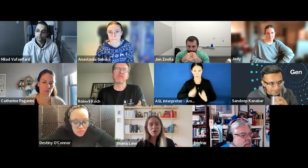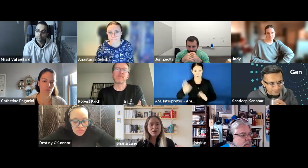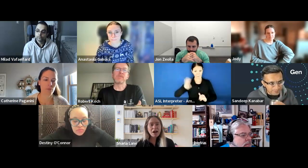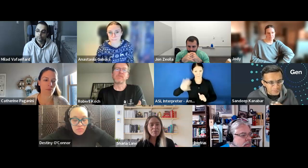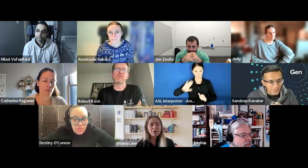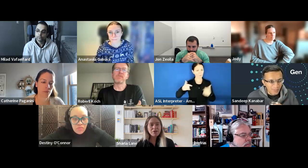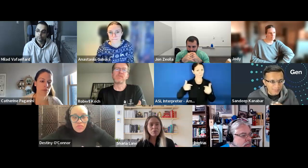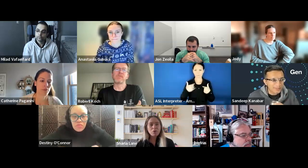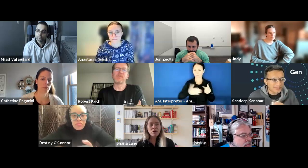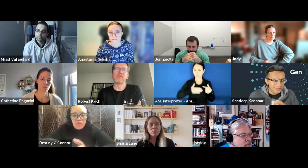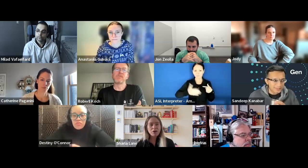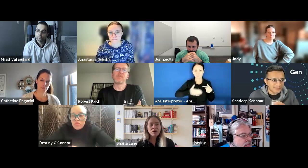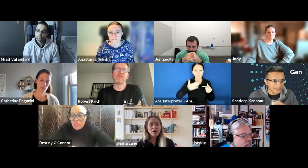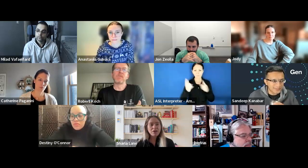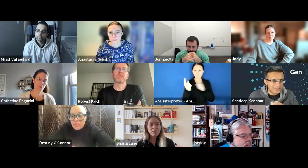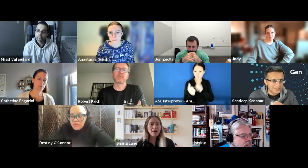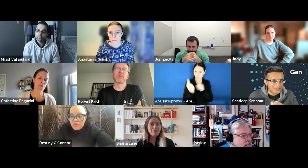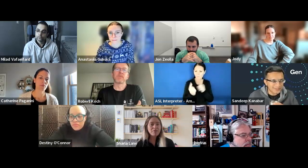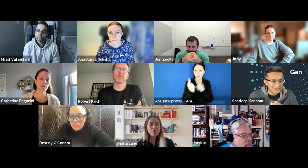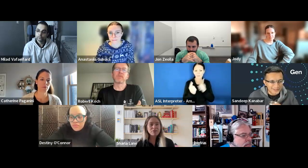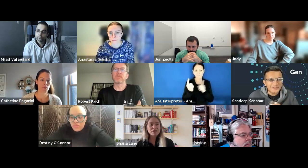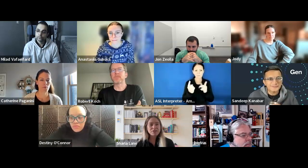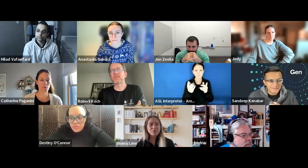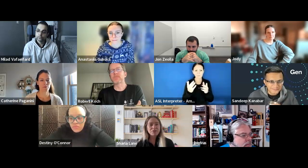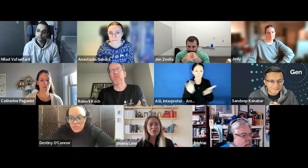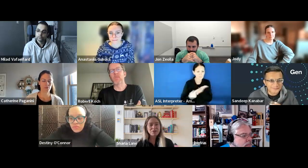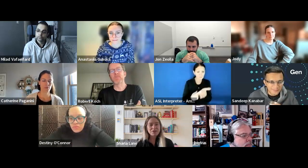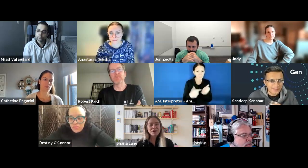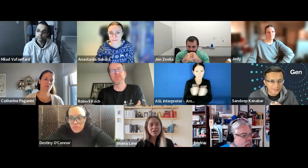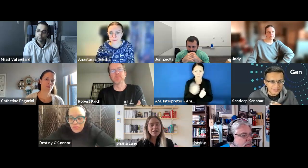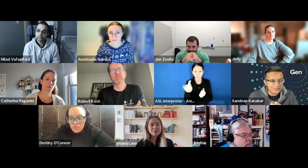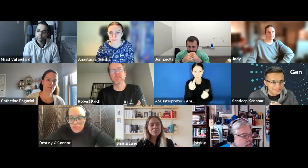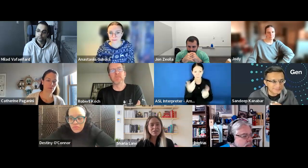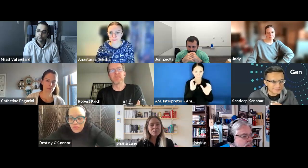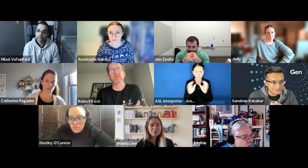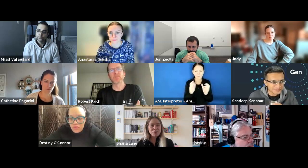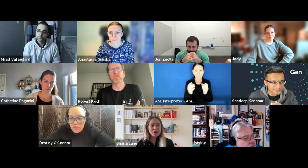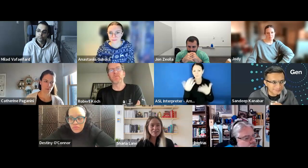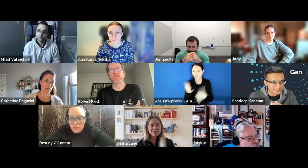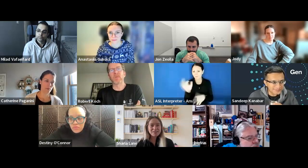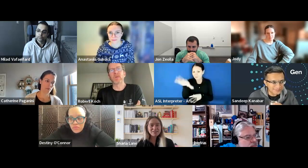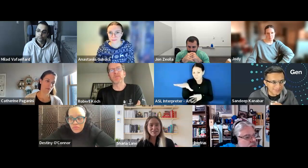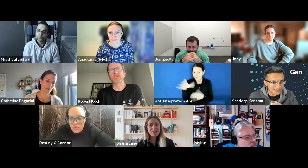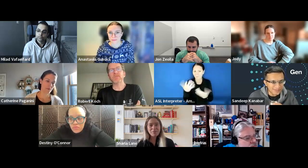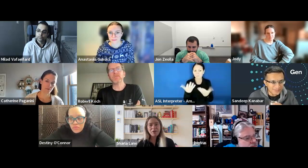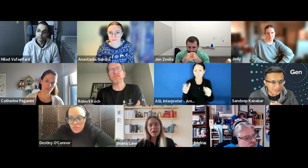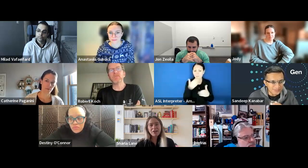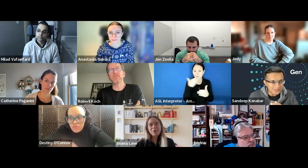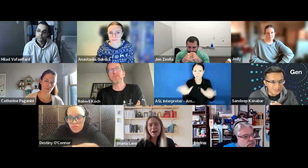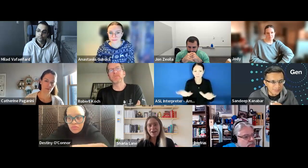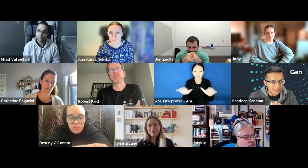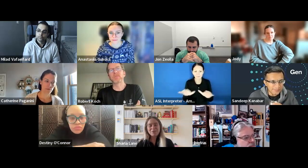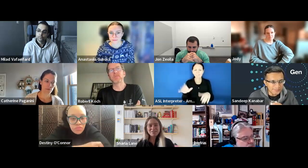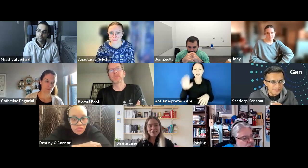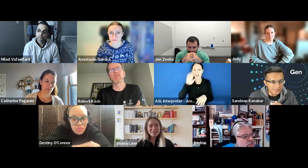I'm more than happy to one-on-one have a conversation with you and give some tips and practices. And I